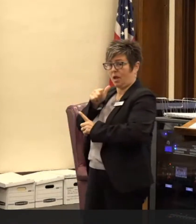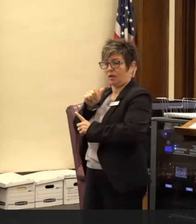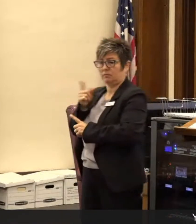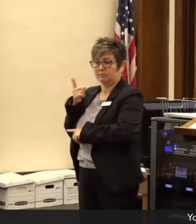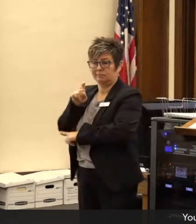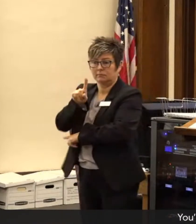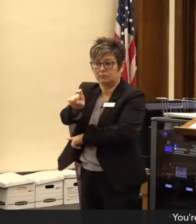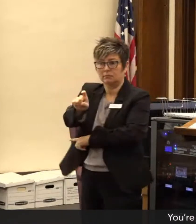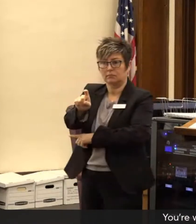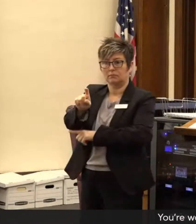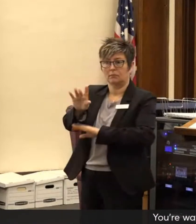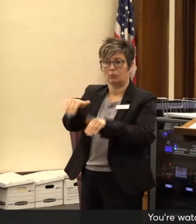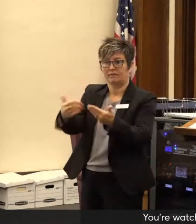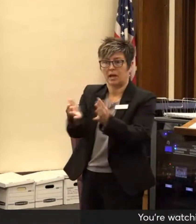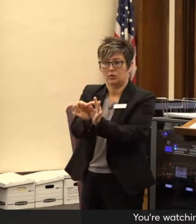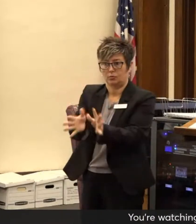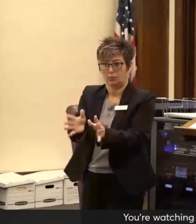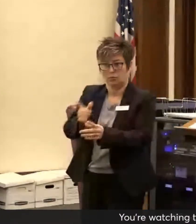And